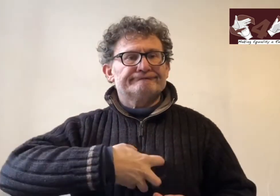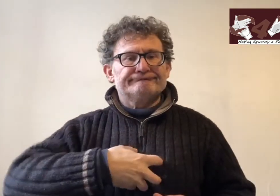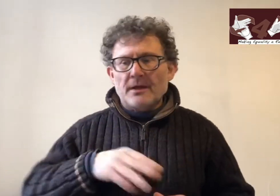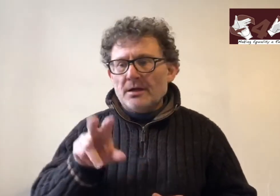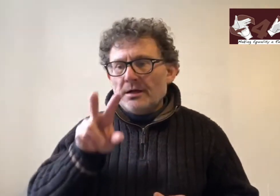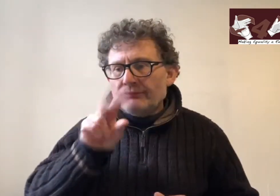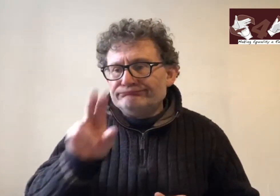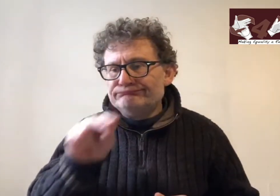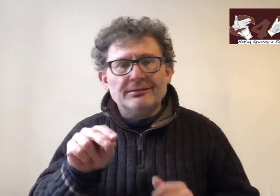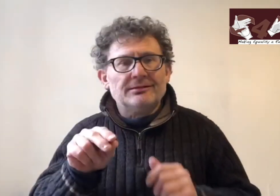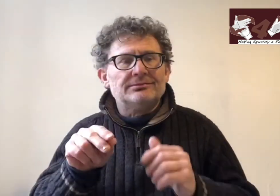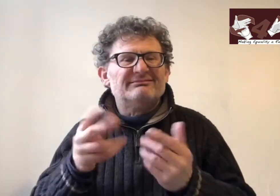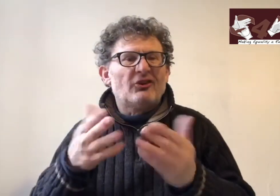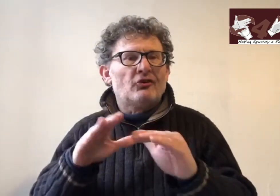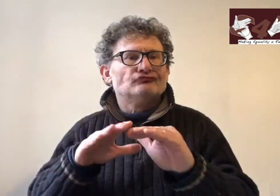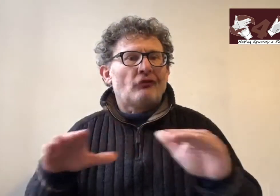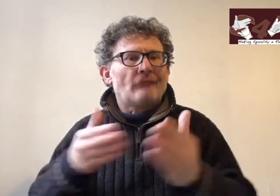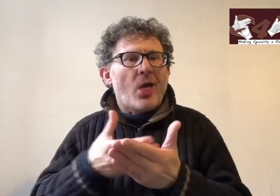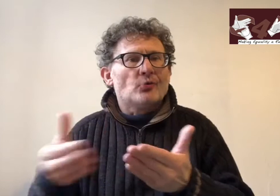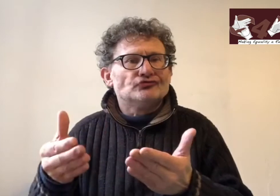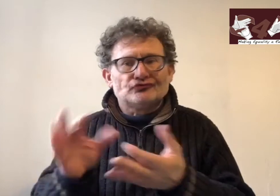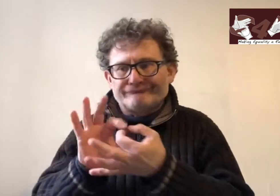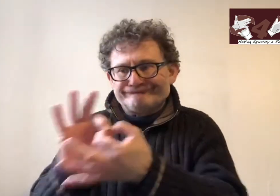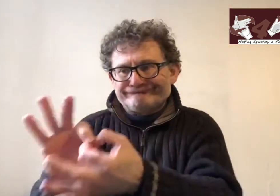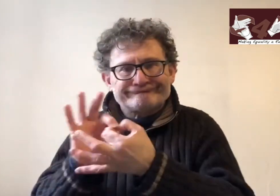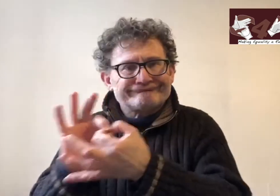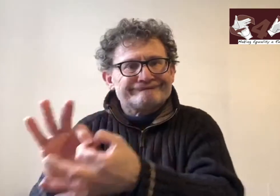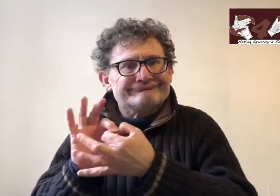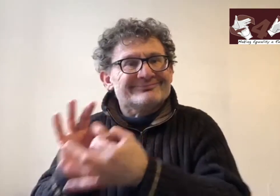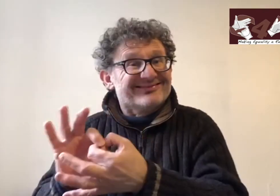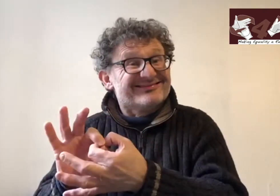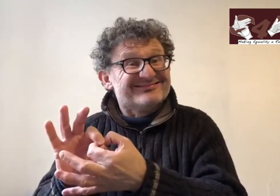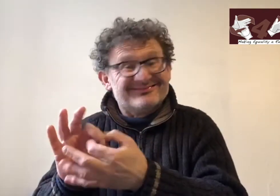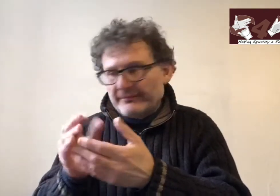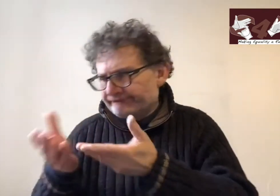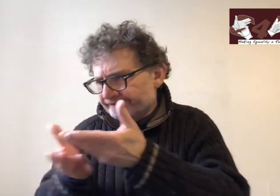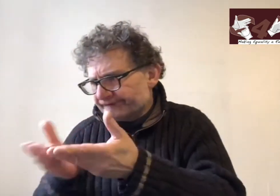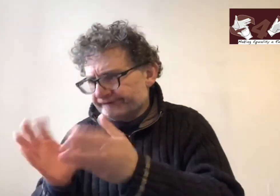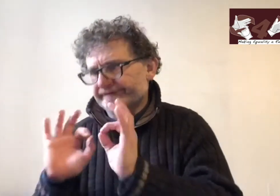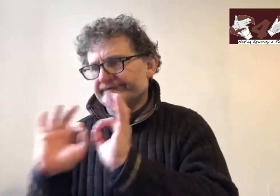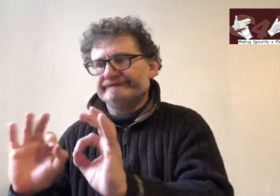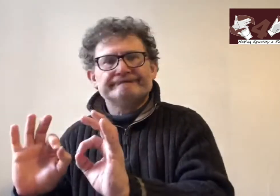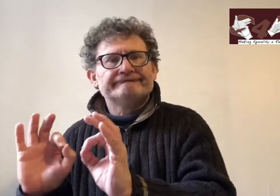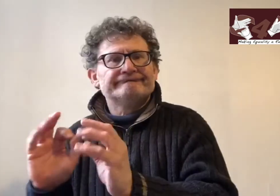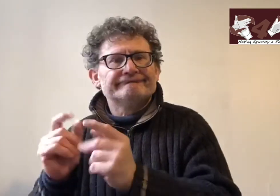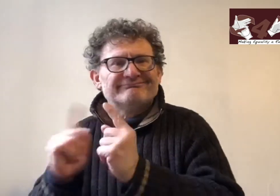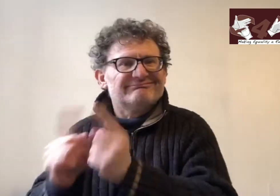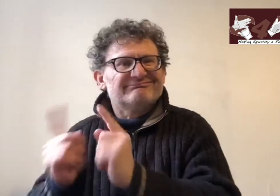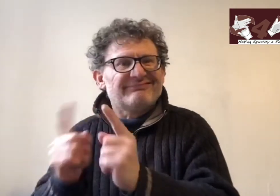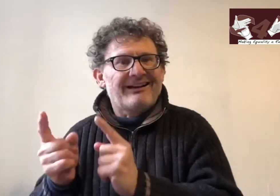will adjust the level of language that you use to make sure it's understandable for the child that you're relating to,